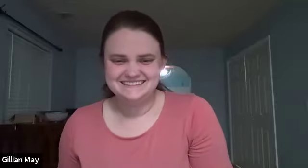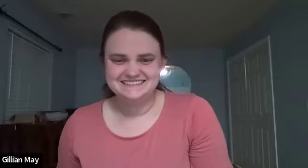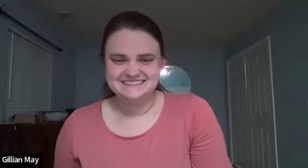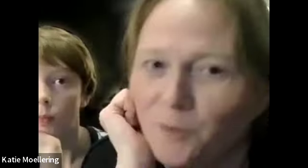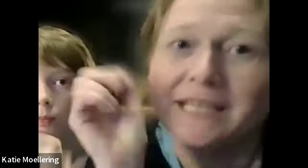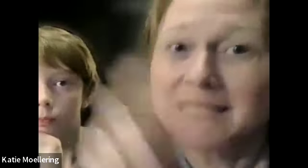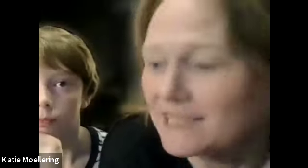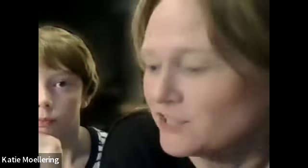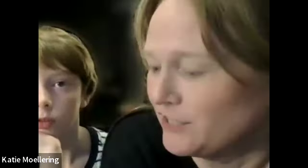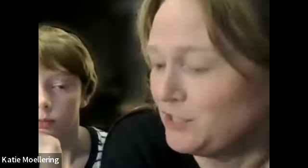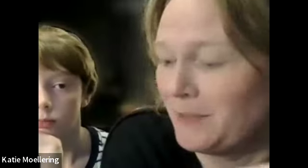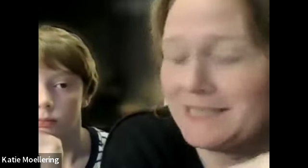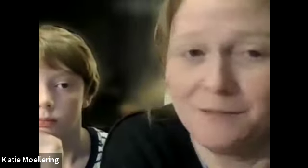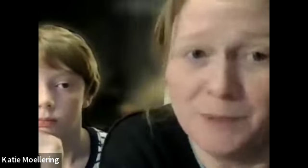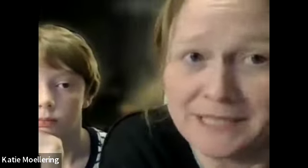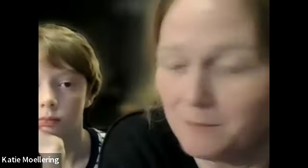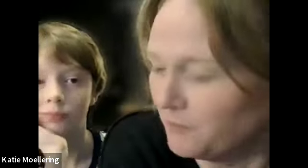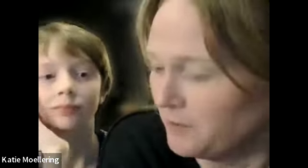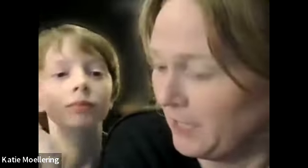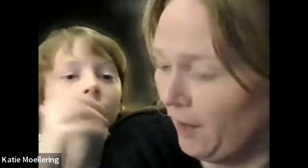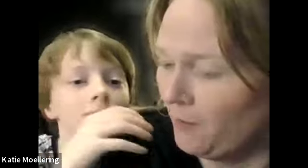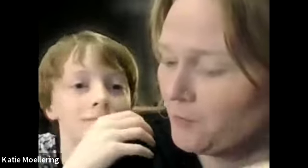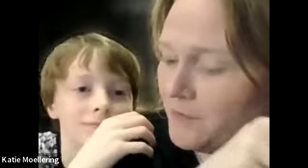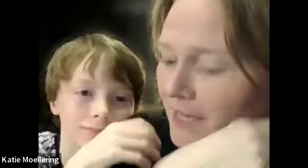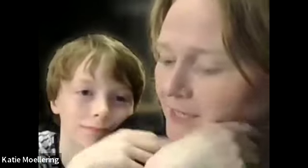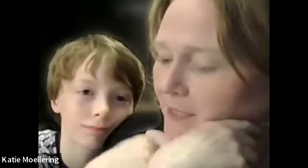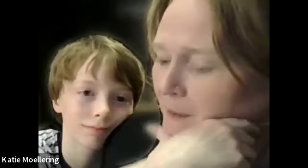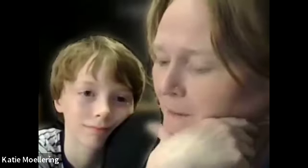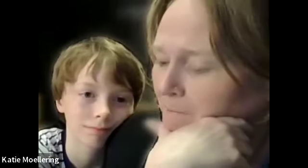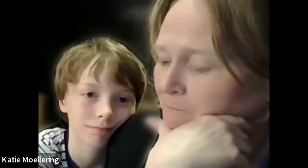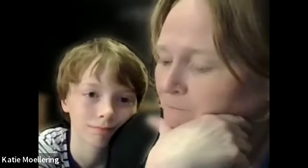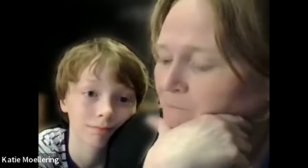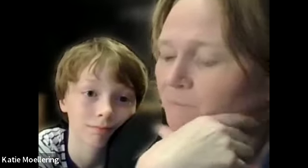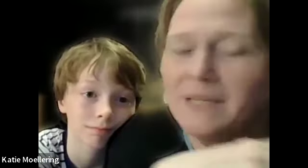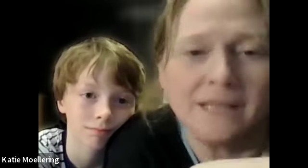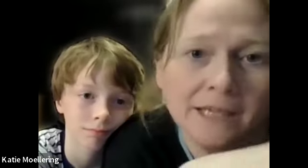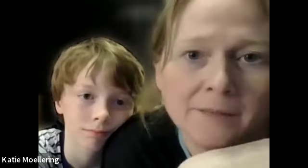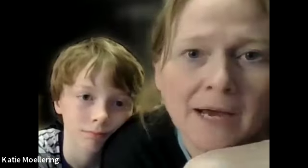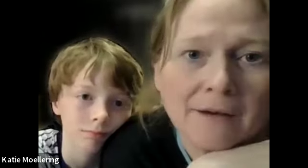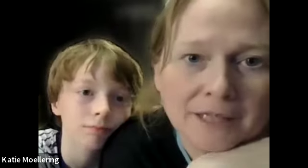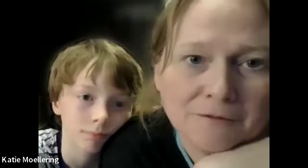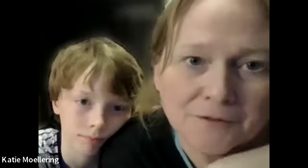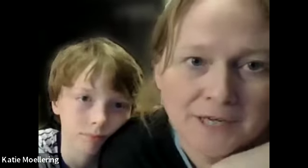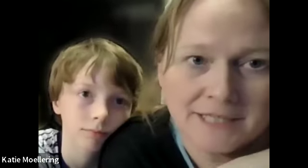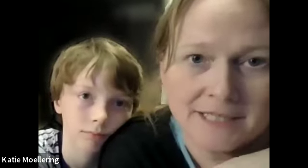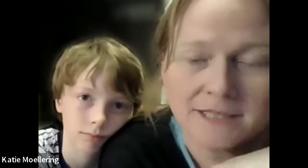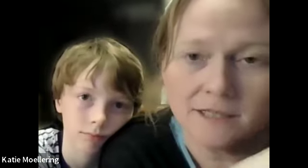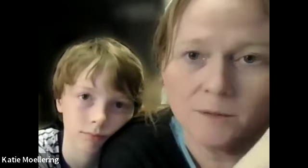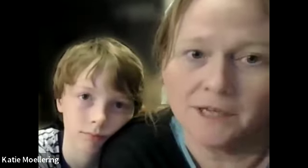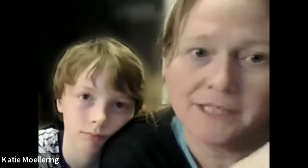Okay, so it is 6:32, but I did want to say before we go that be thinking about any phrases that you would like to